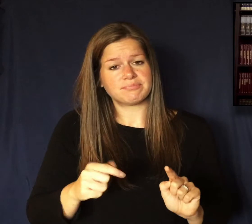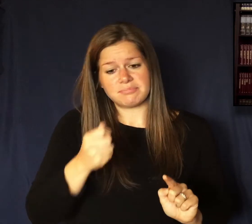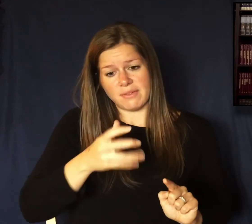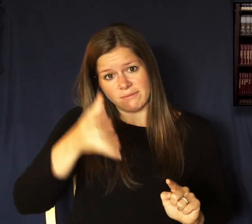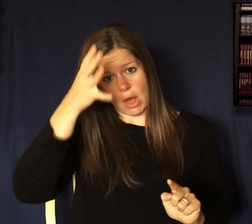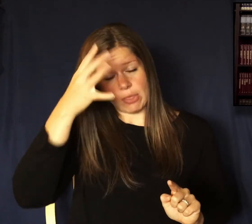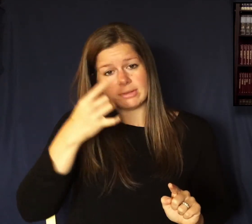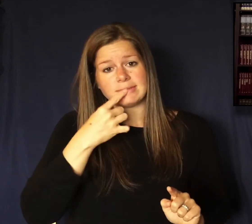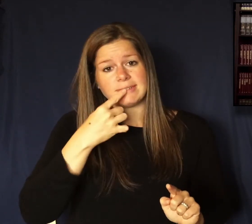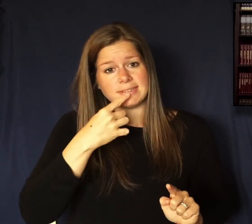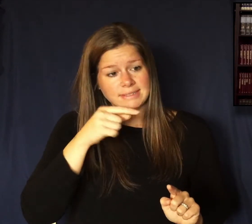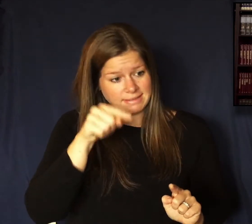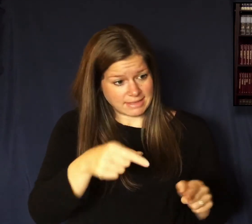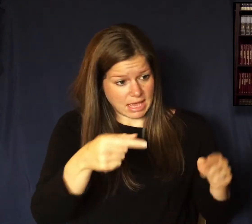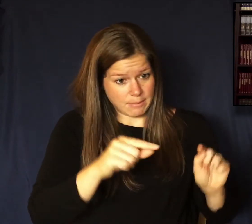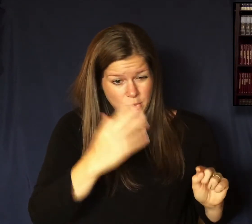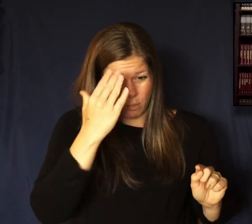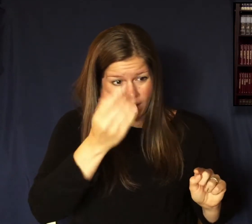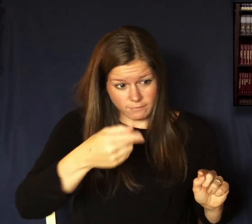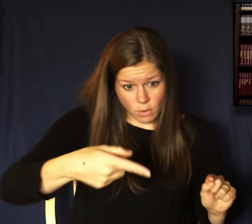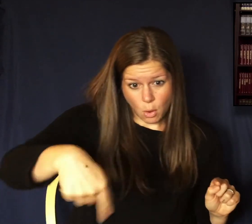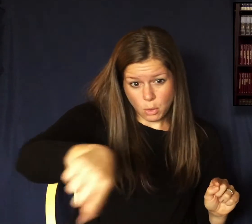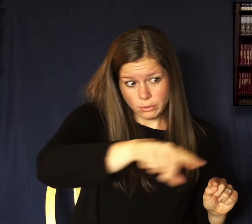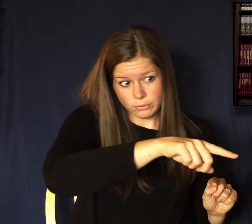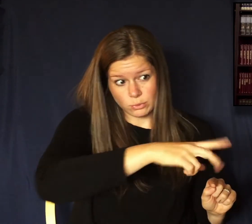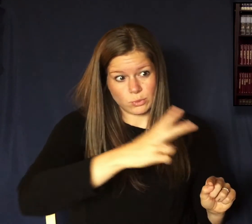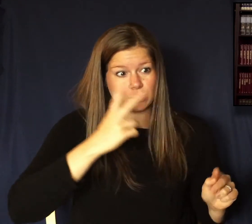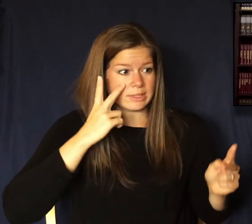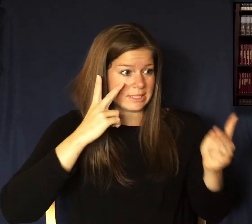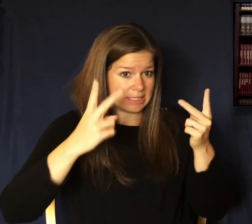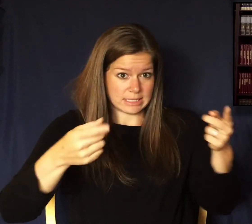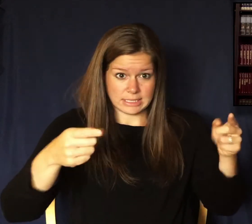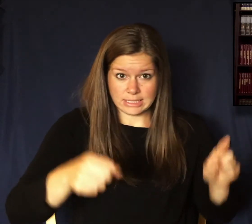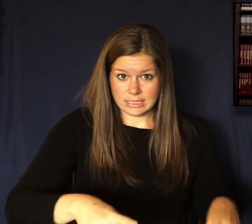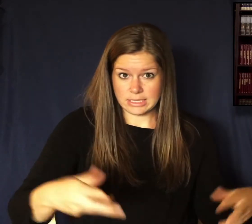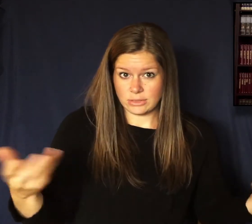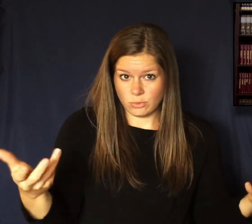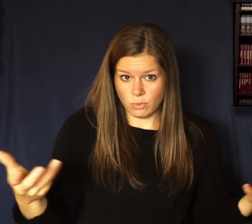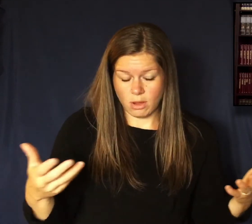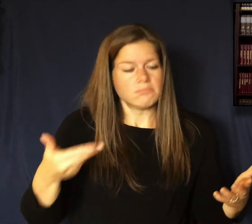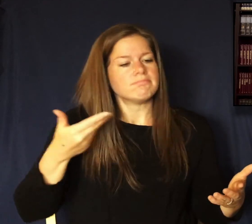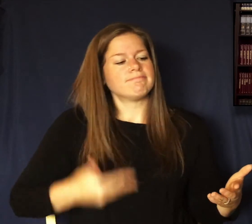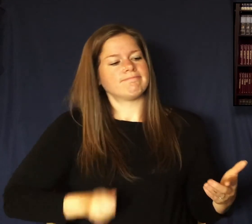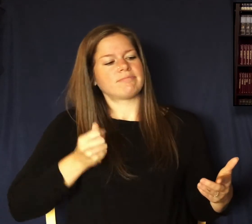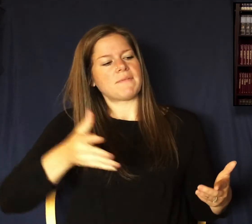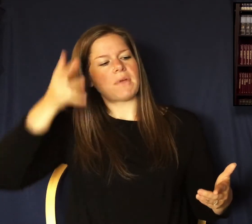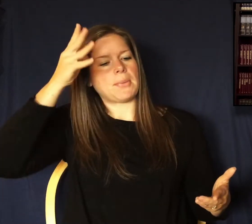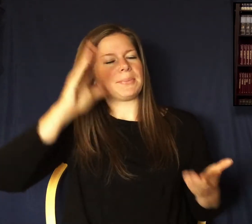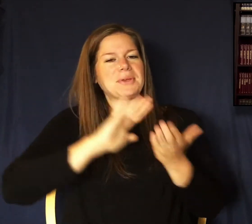going to be glorified. The Father is going to be glorified. That's what is going to be accomplished here. And then